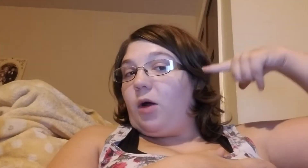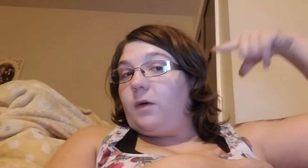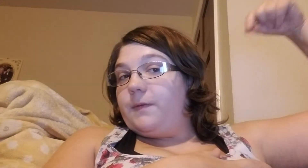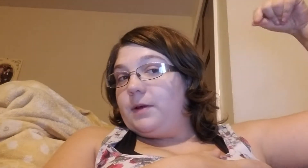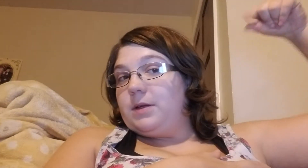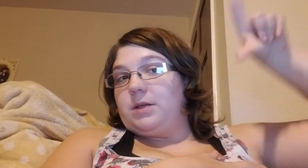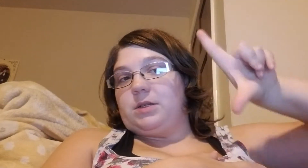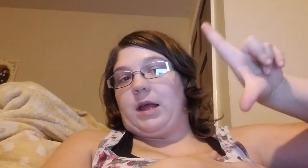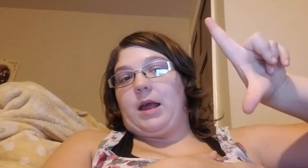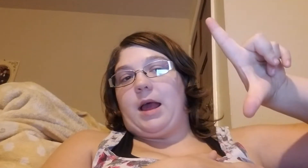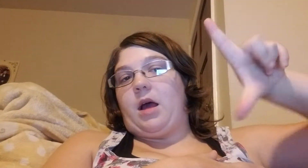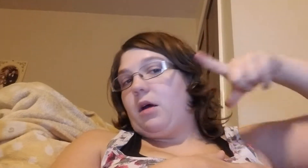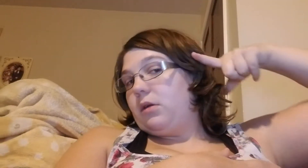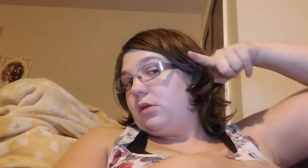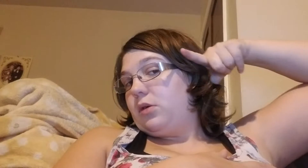Elf. It's like an L.